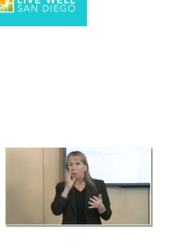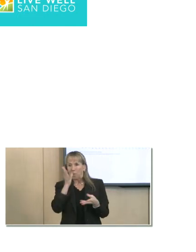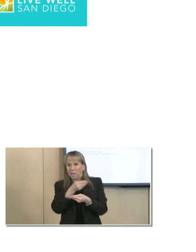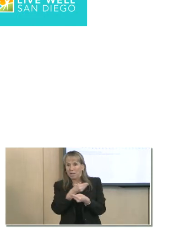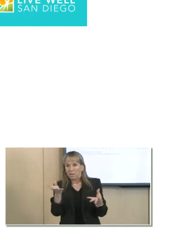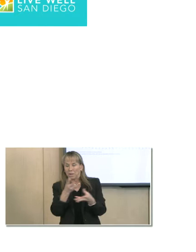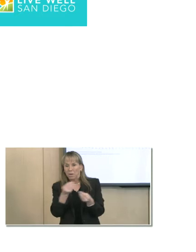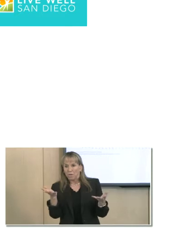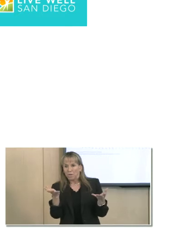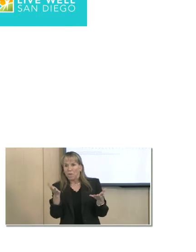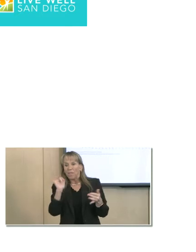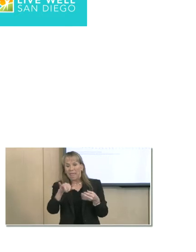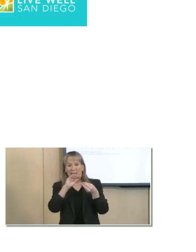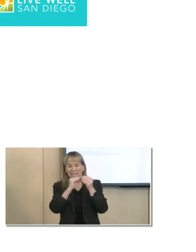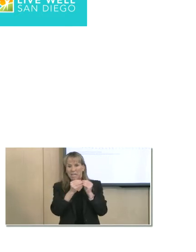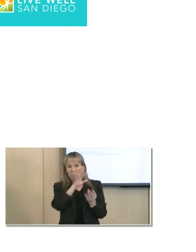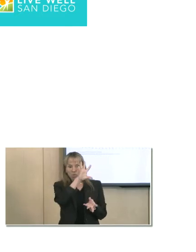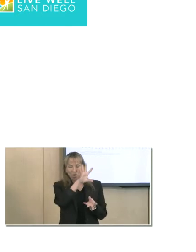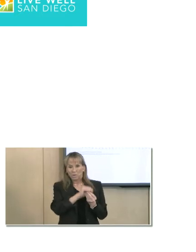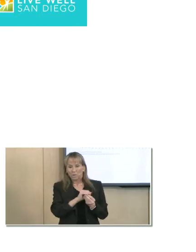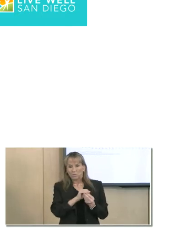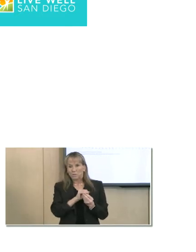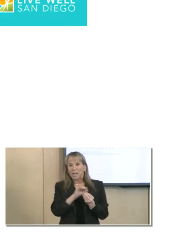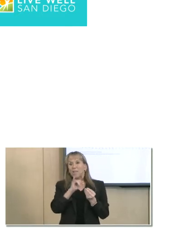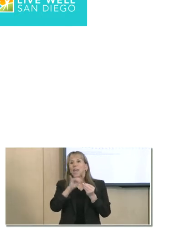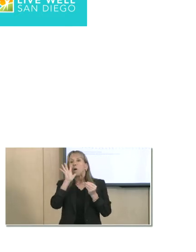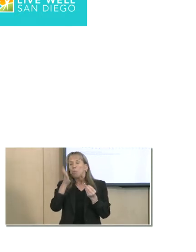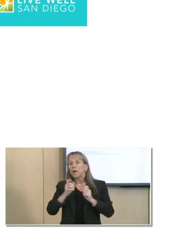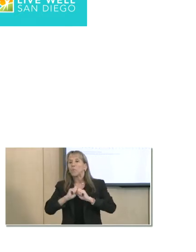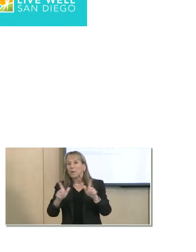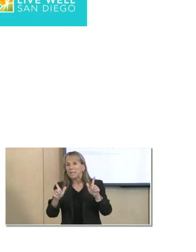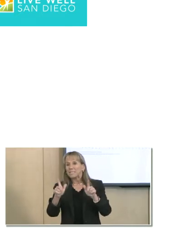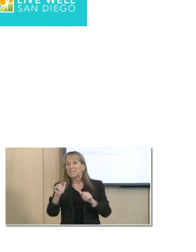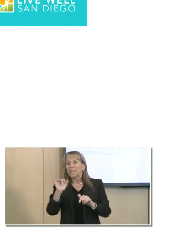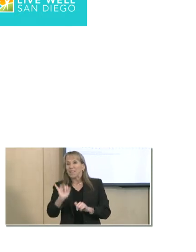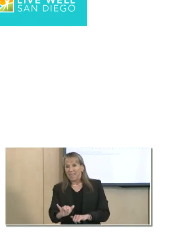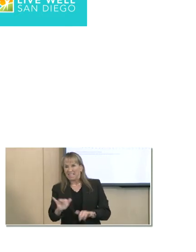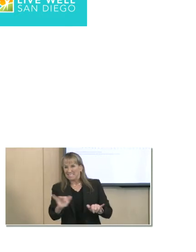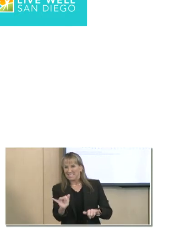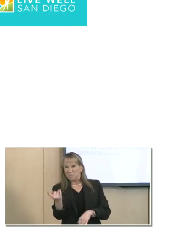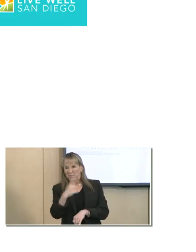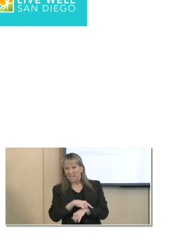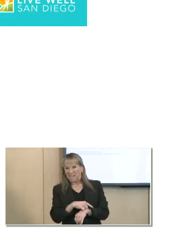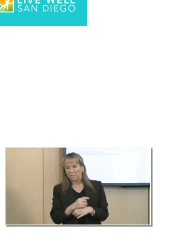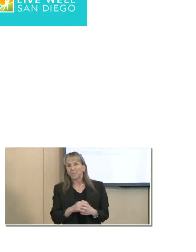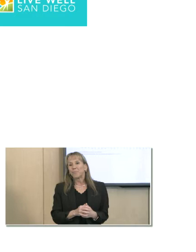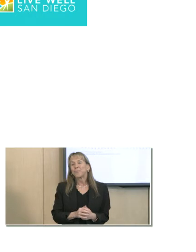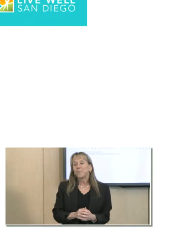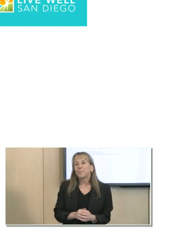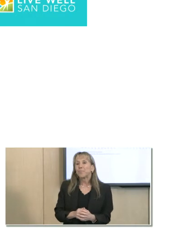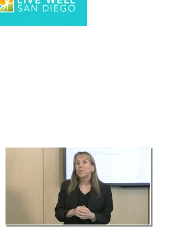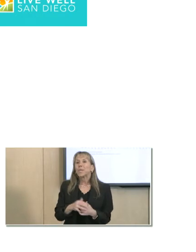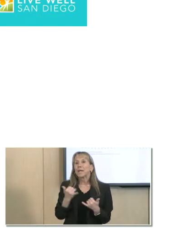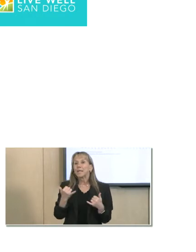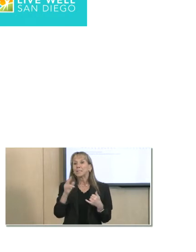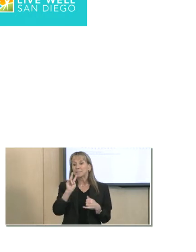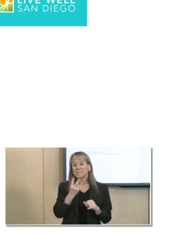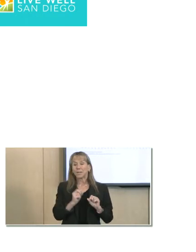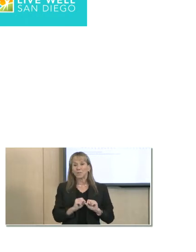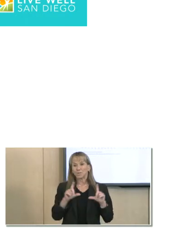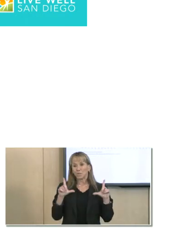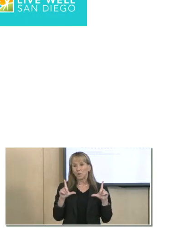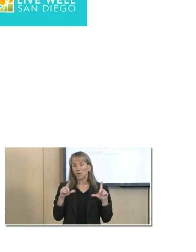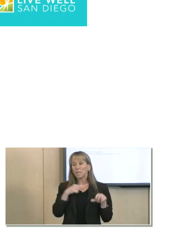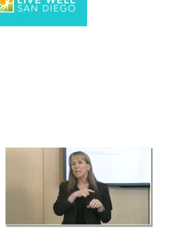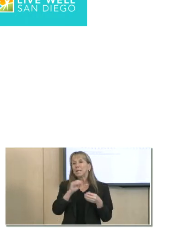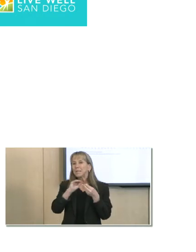numbers that will be released later that day. So let's go to the second chart. This chart represents the numbers